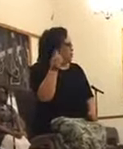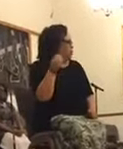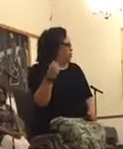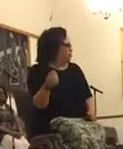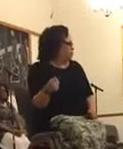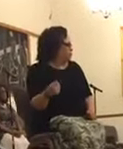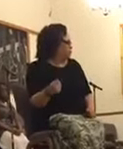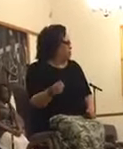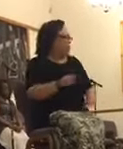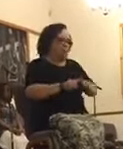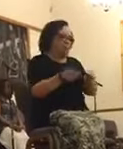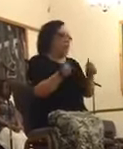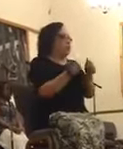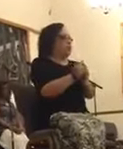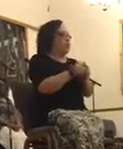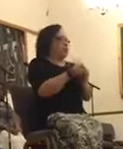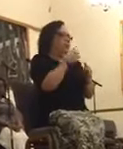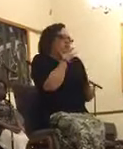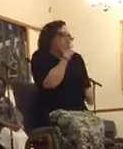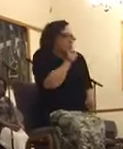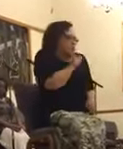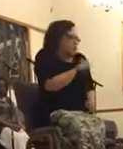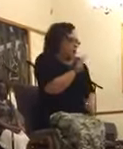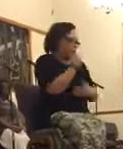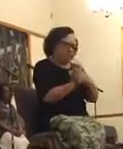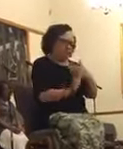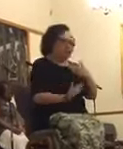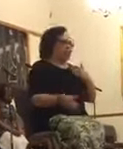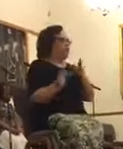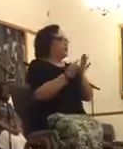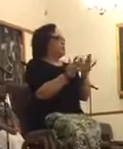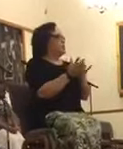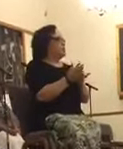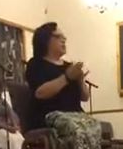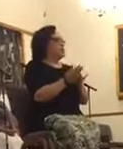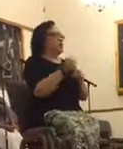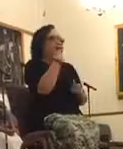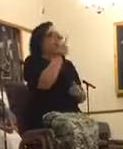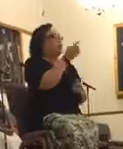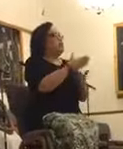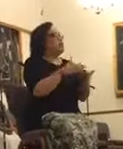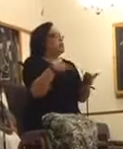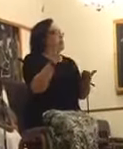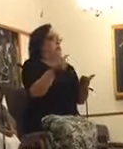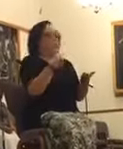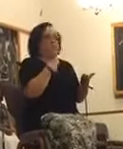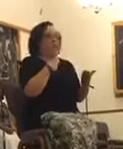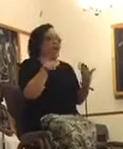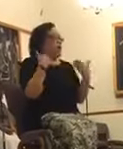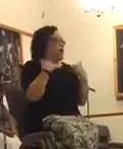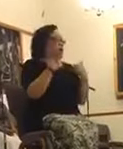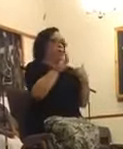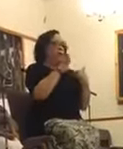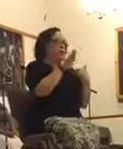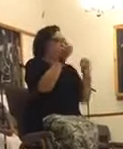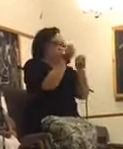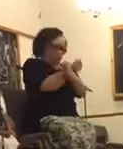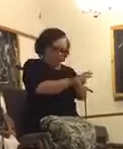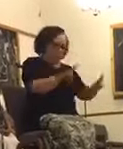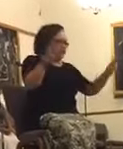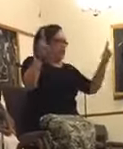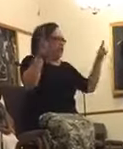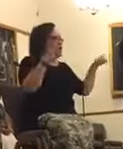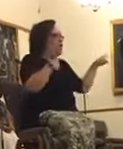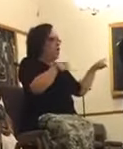blood of Jesus. Come on, tell someone, I have been redeemed. I like the way